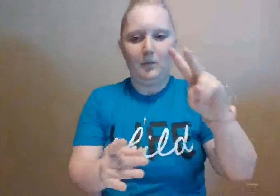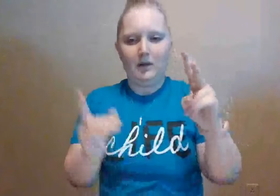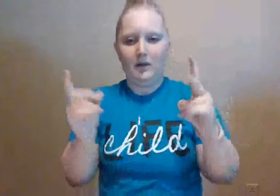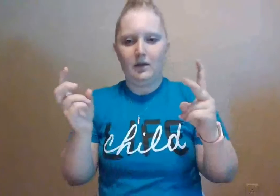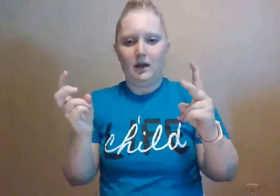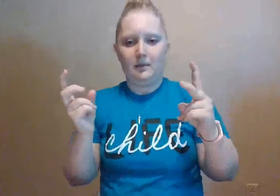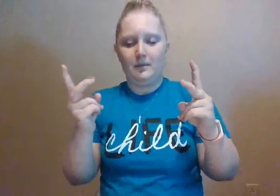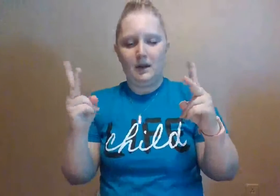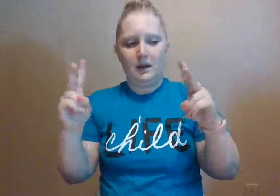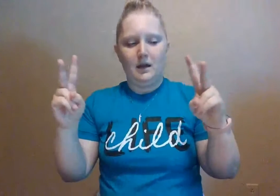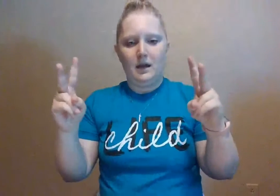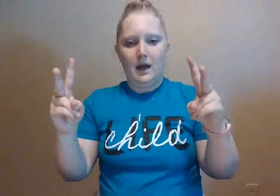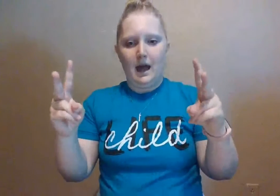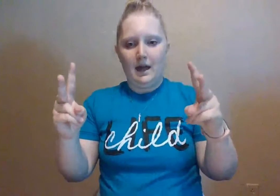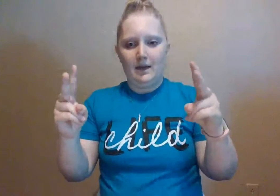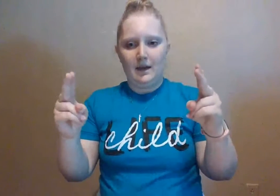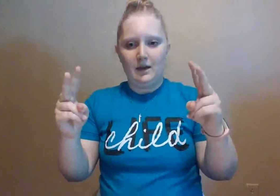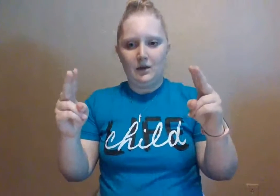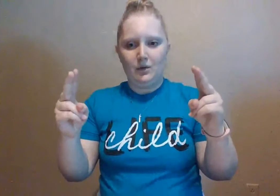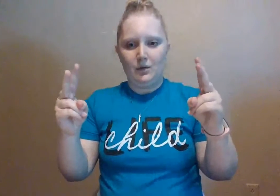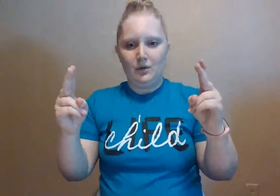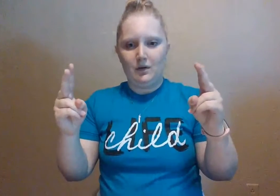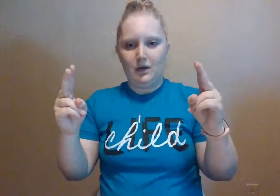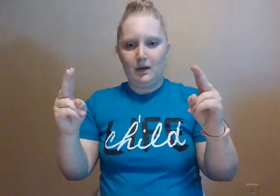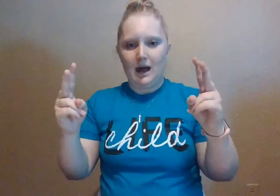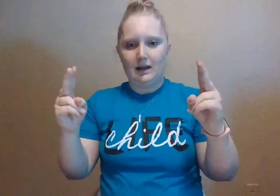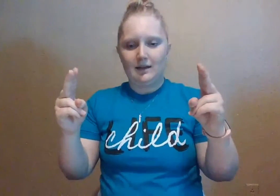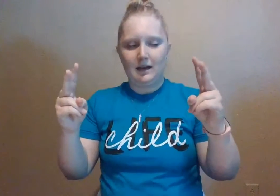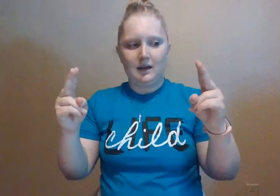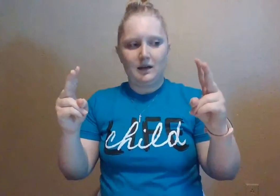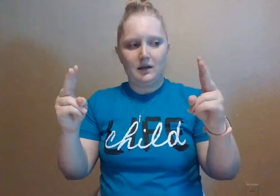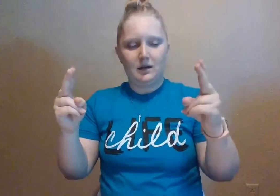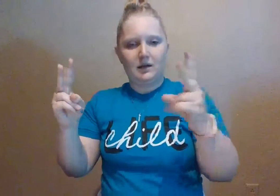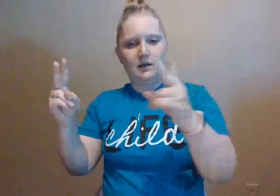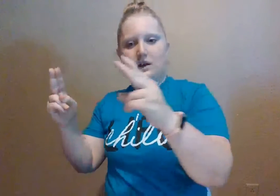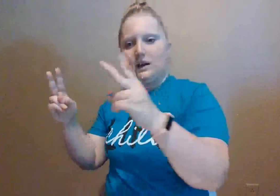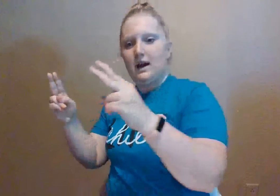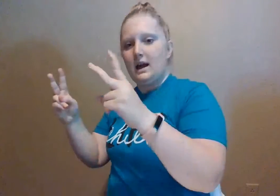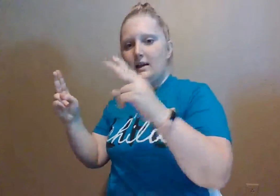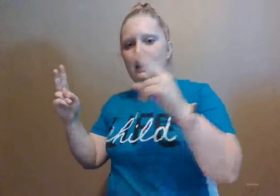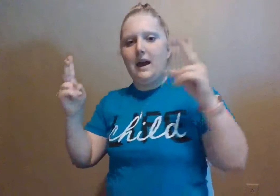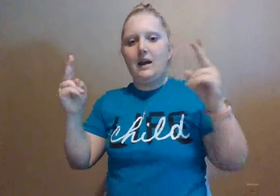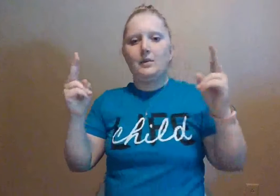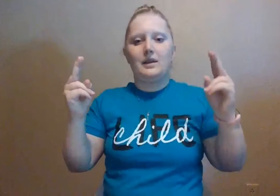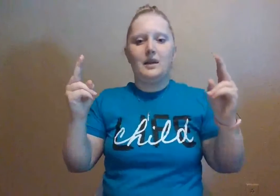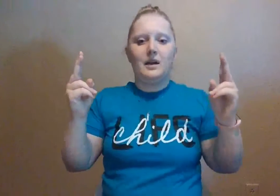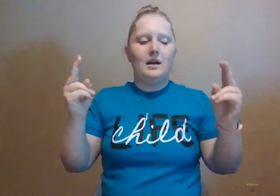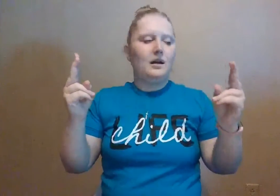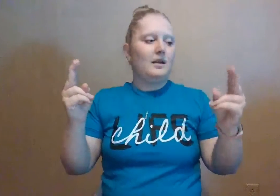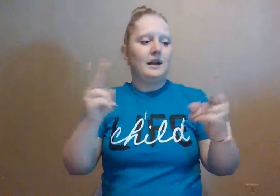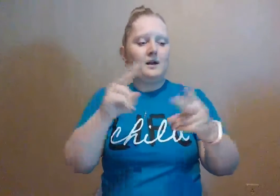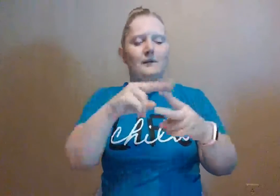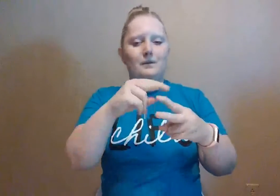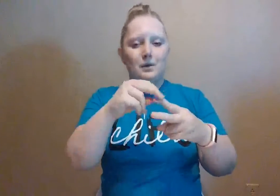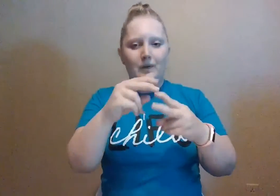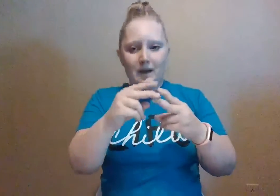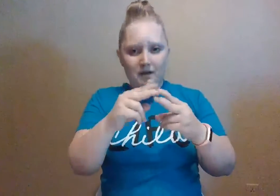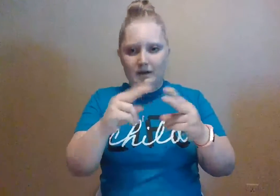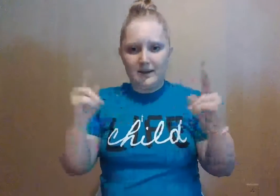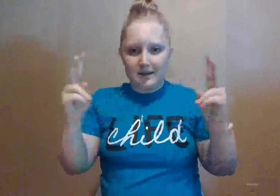your thumb, and then you act like you're cutting the air with, like your two fingers are scissors,